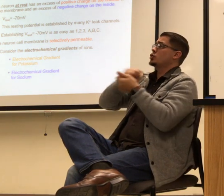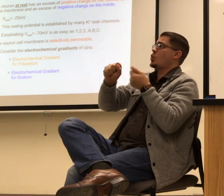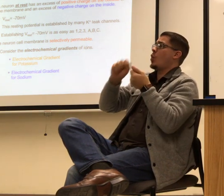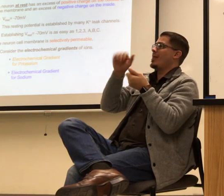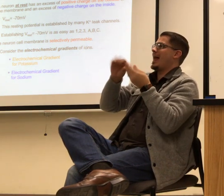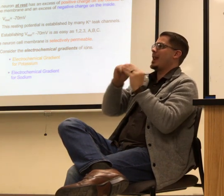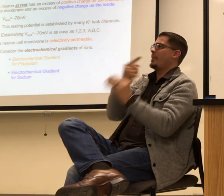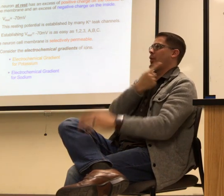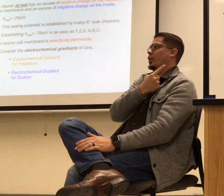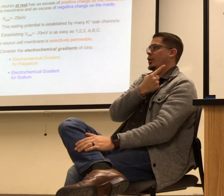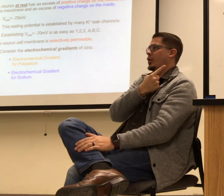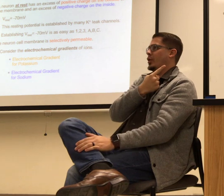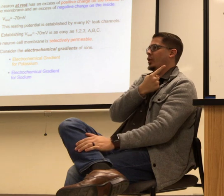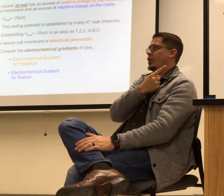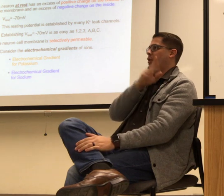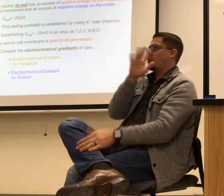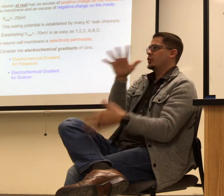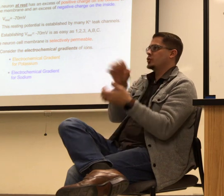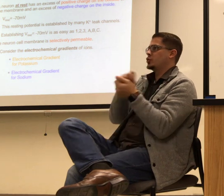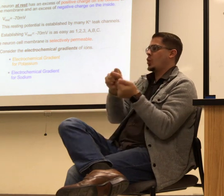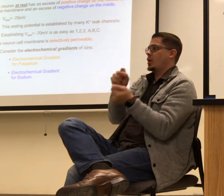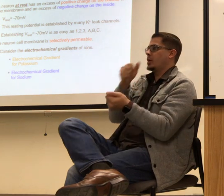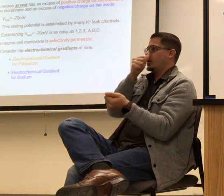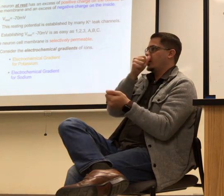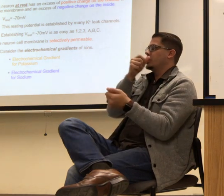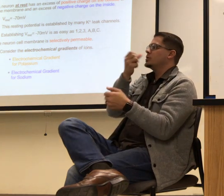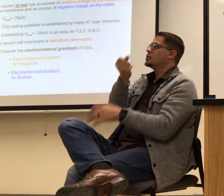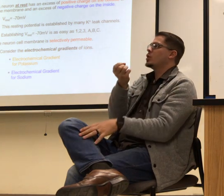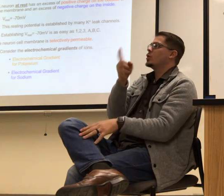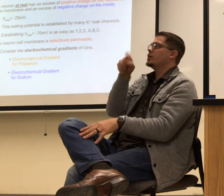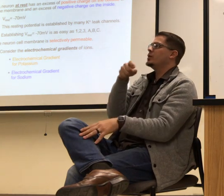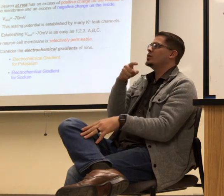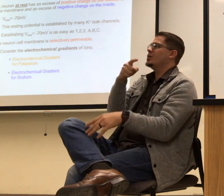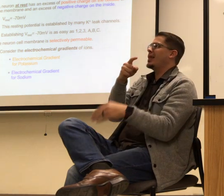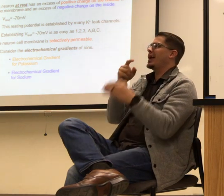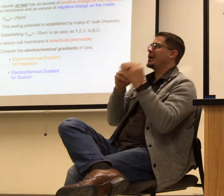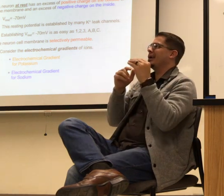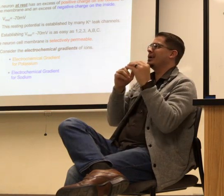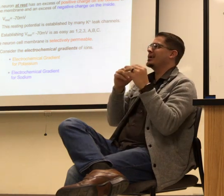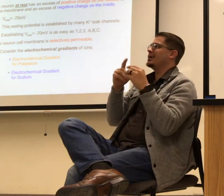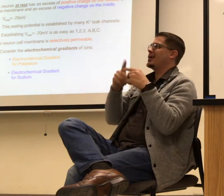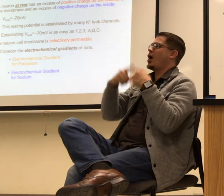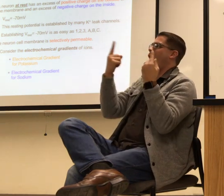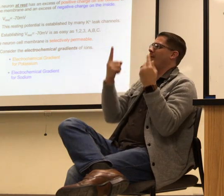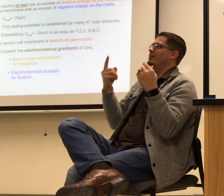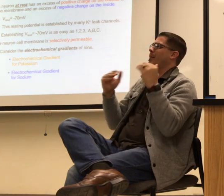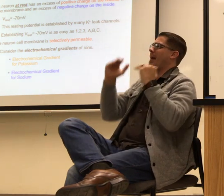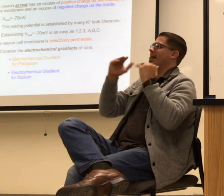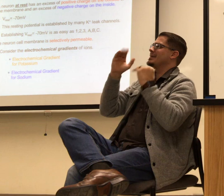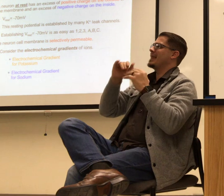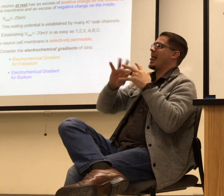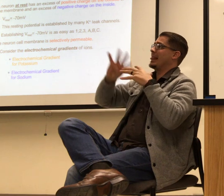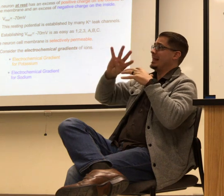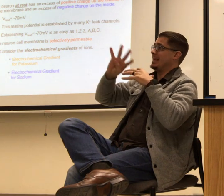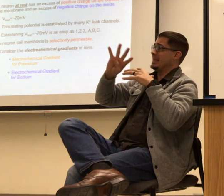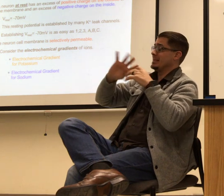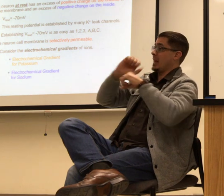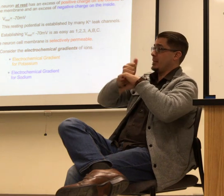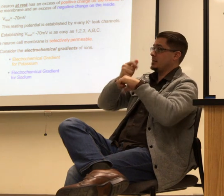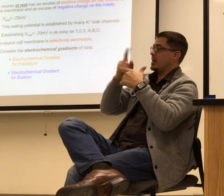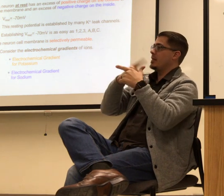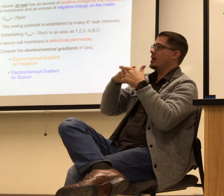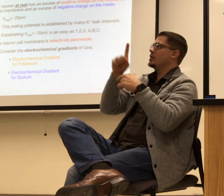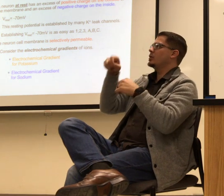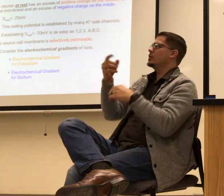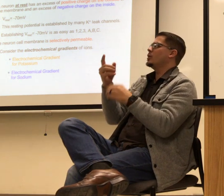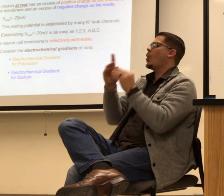this number. Right? So you have to counteract the leak. The leak establishes this, then you need